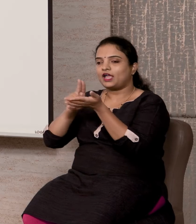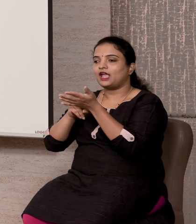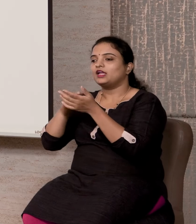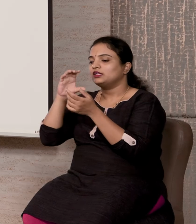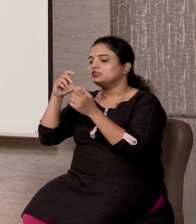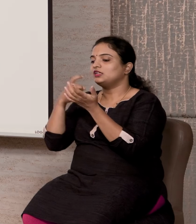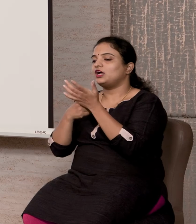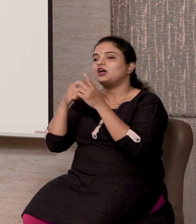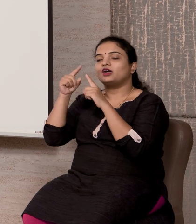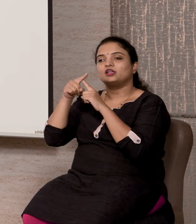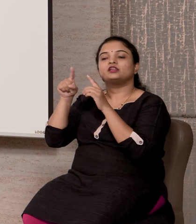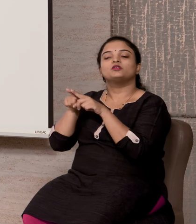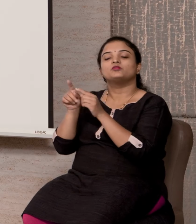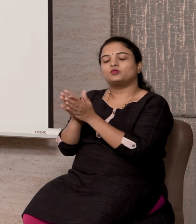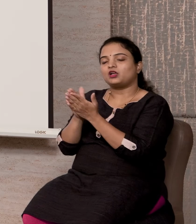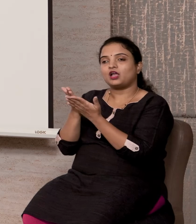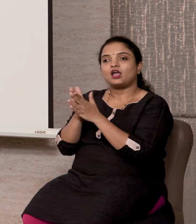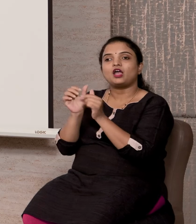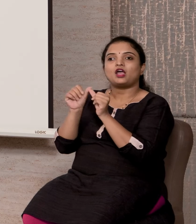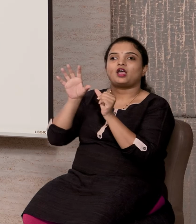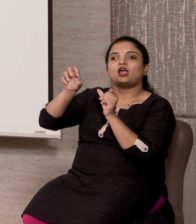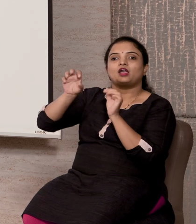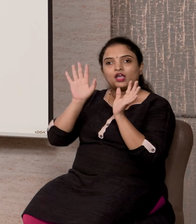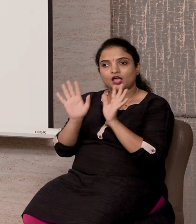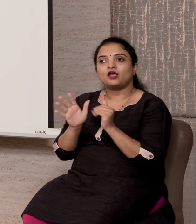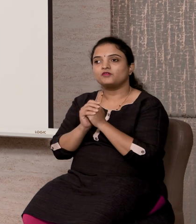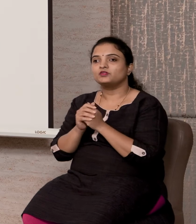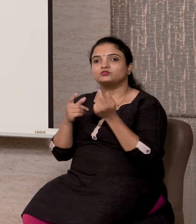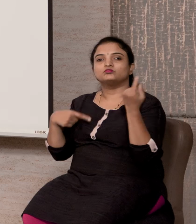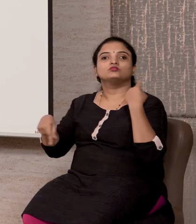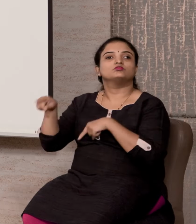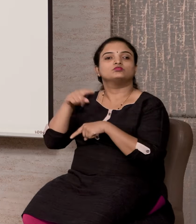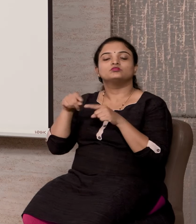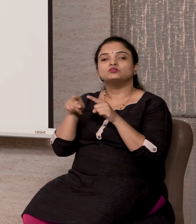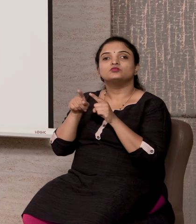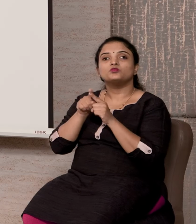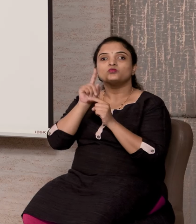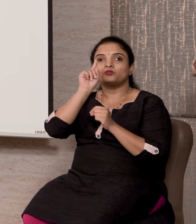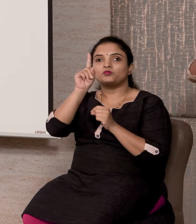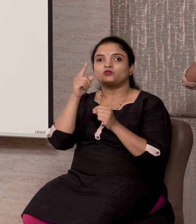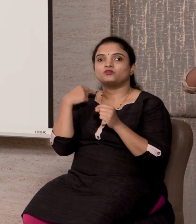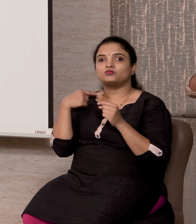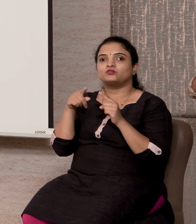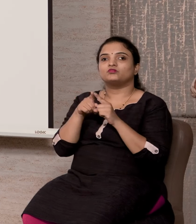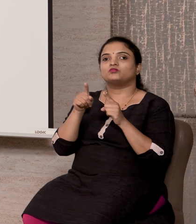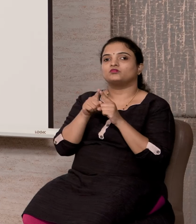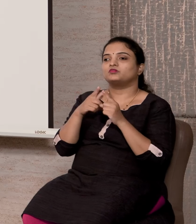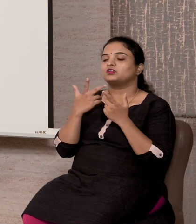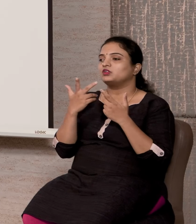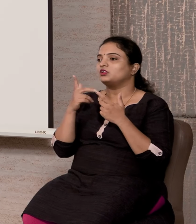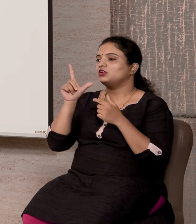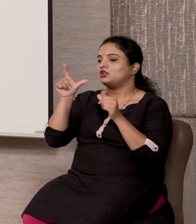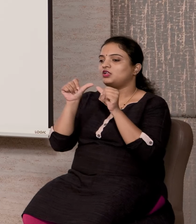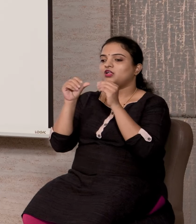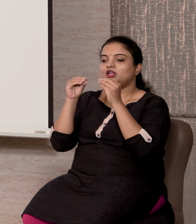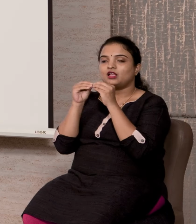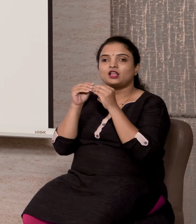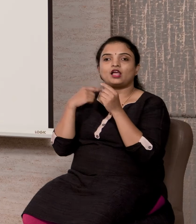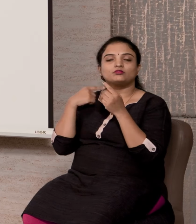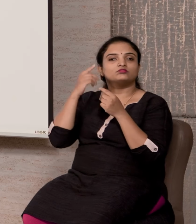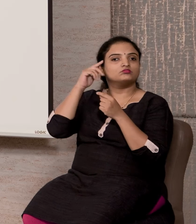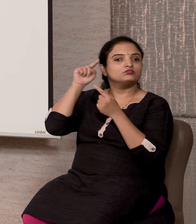compatible with assistive technology across the STEM, right? They've already done that. But what is left is the labs, right? So that is one of the problems that my